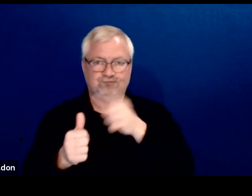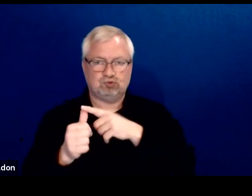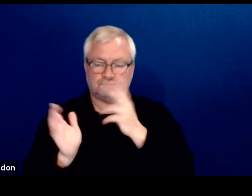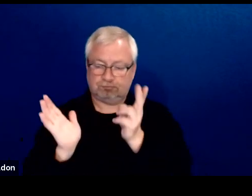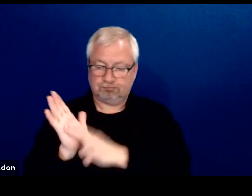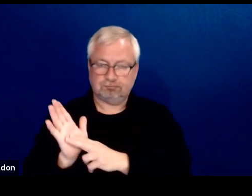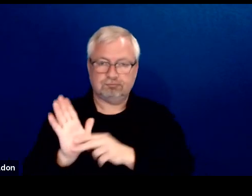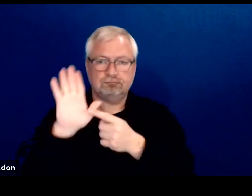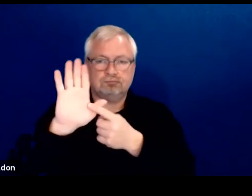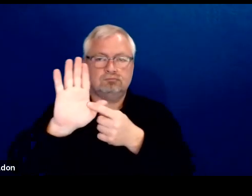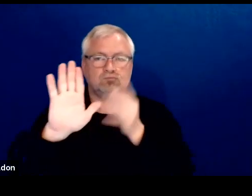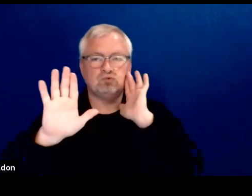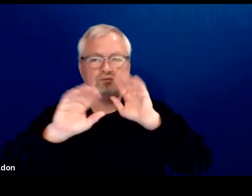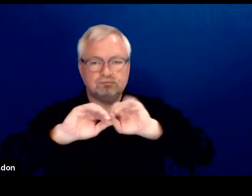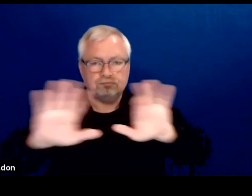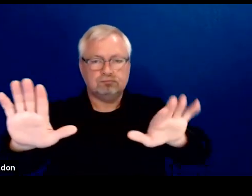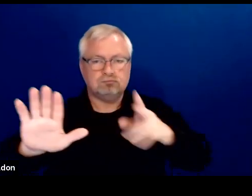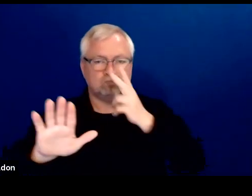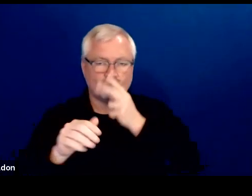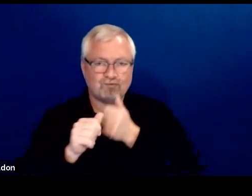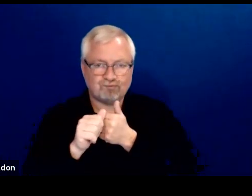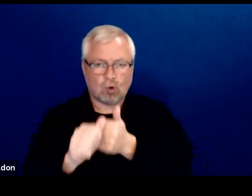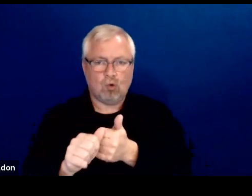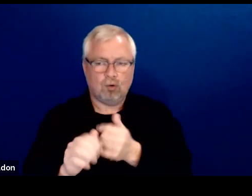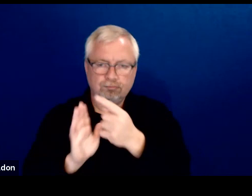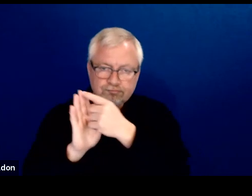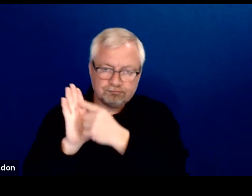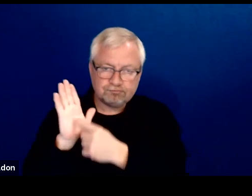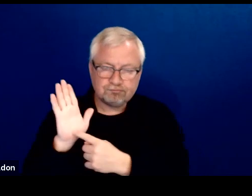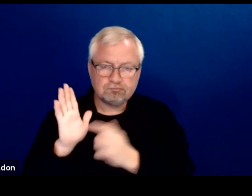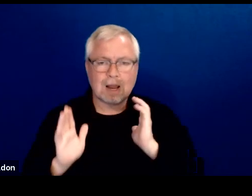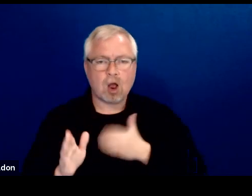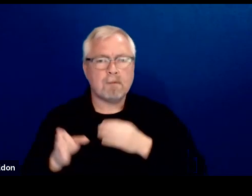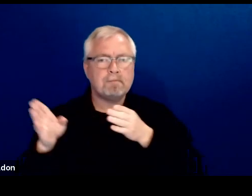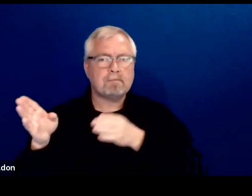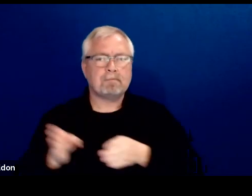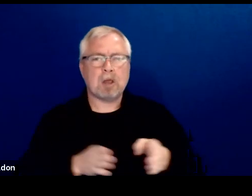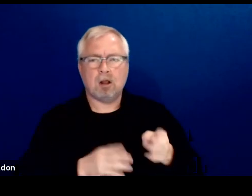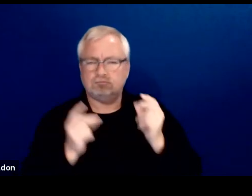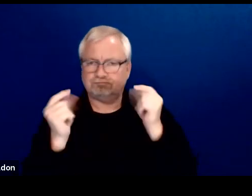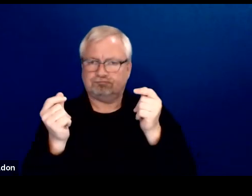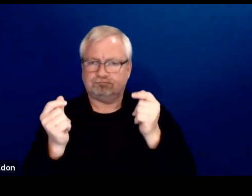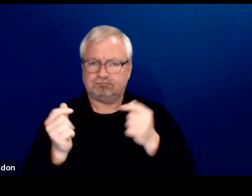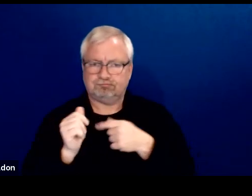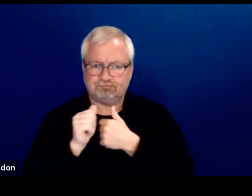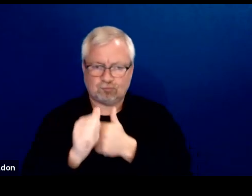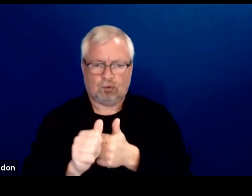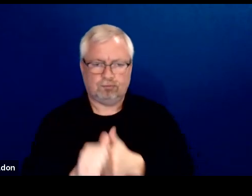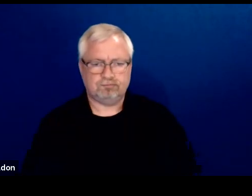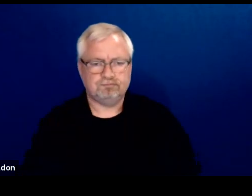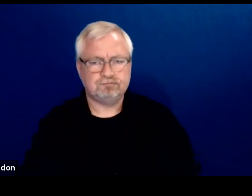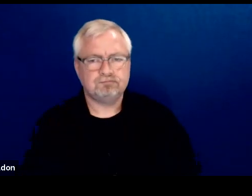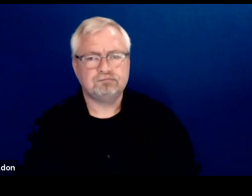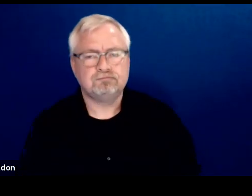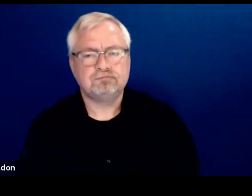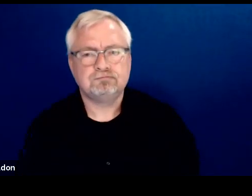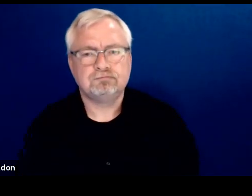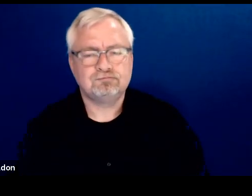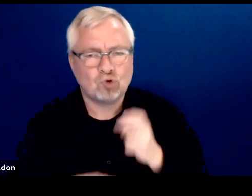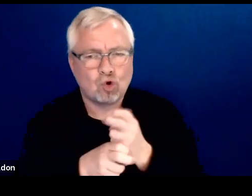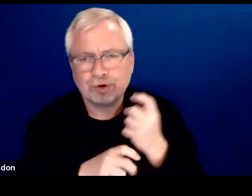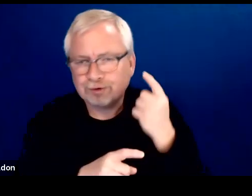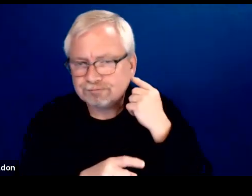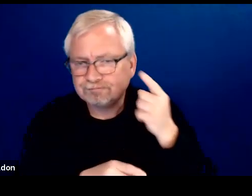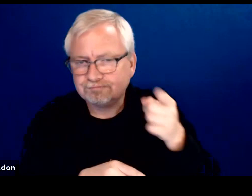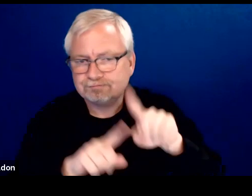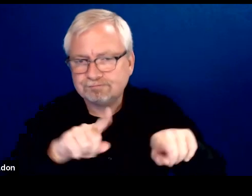that? I think it's our intention that it goes into effect right away. Yeah. With these, you said in the presentation that your